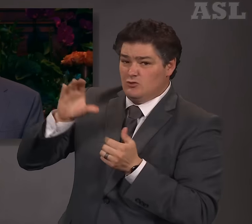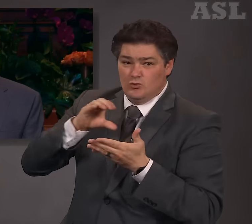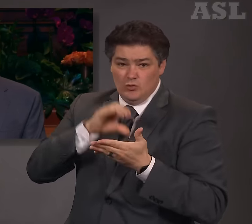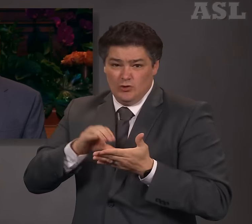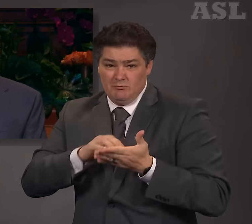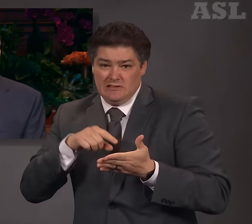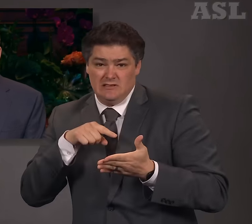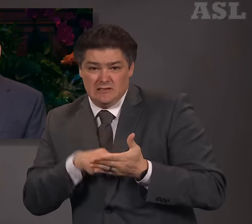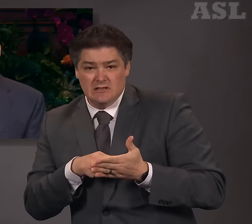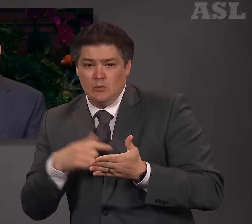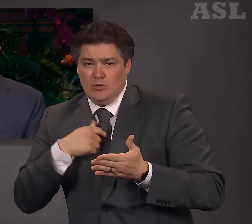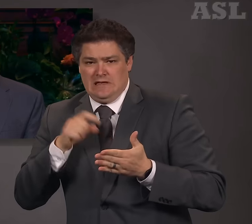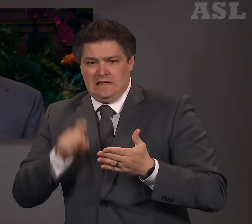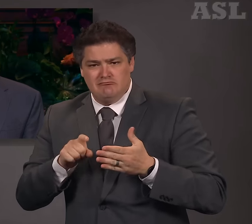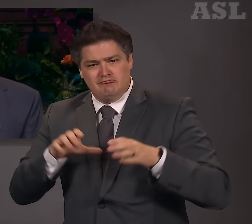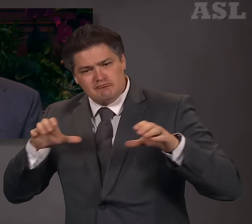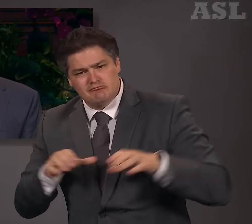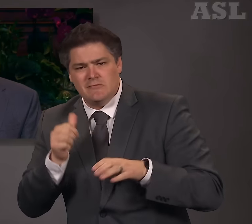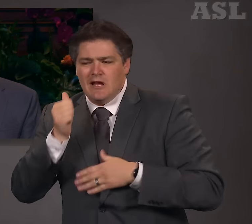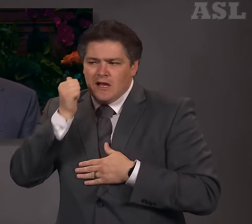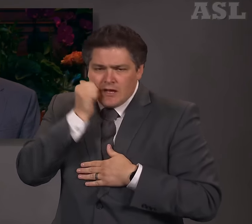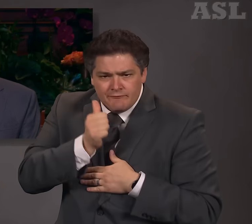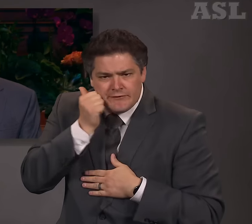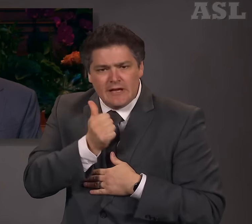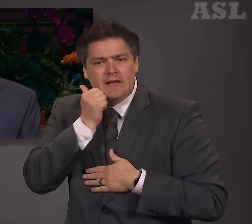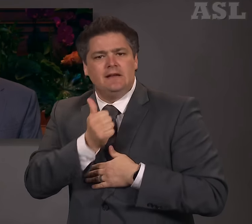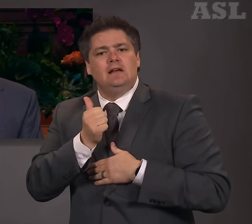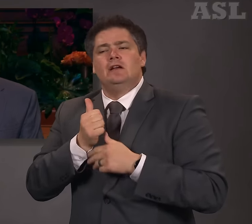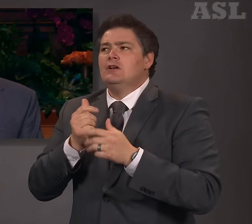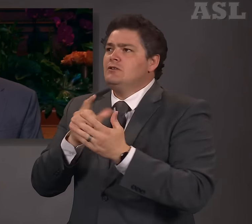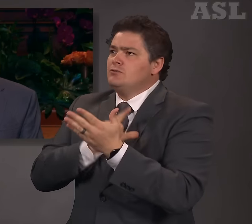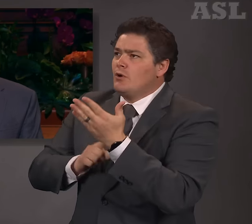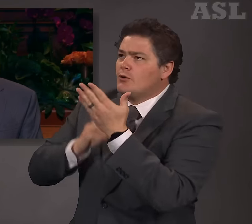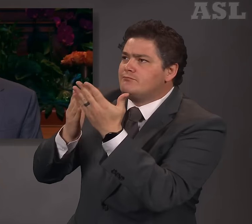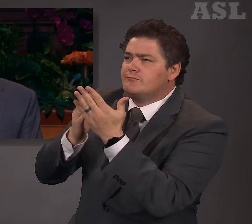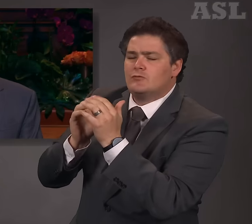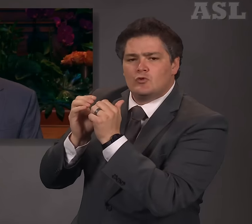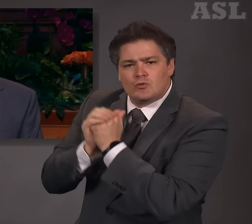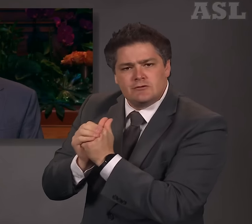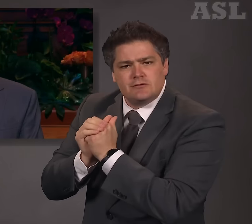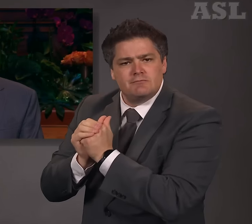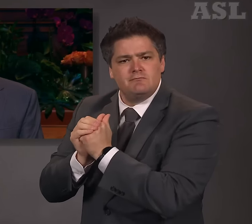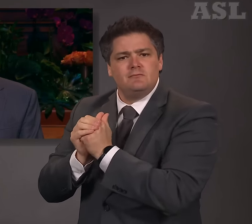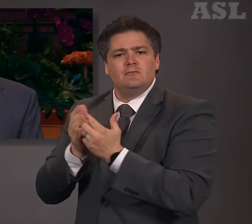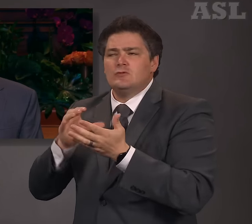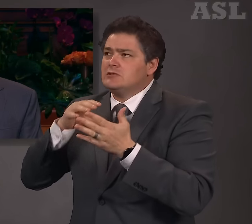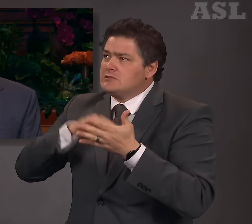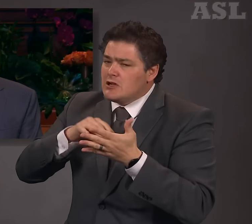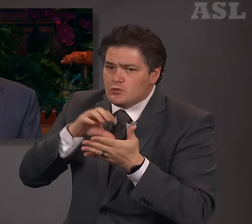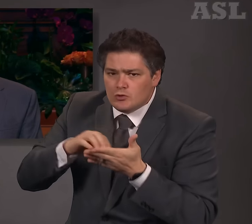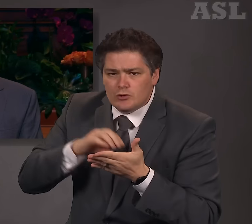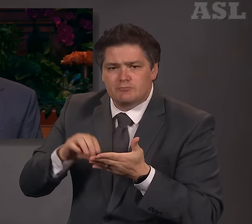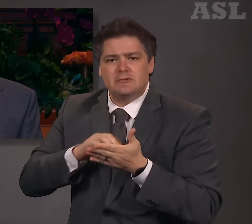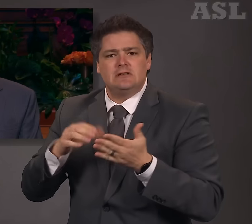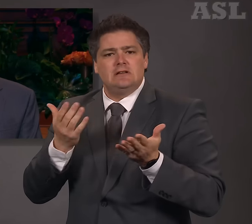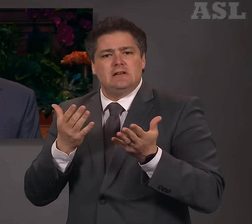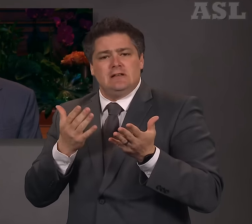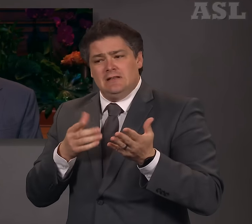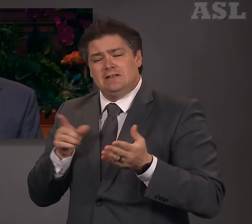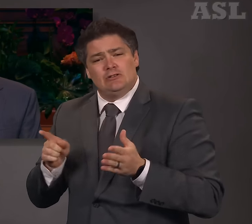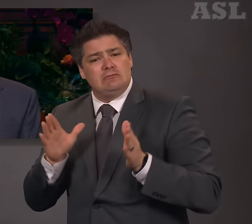gospel. Then he added, I plead with you to let God prevail in your life. Give him a fair share of your